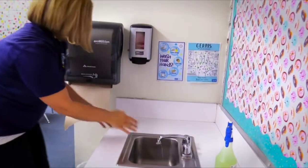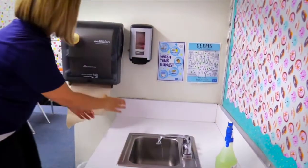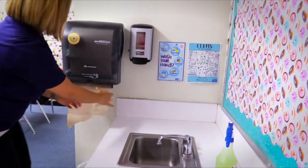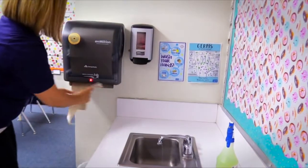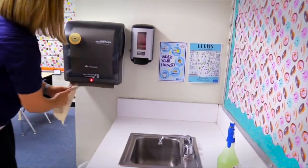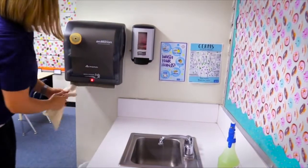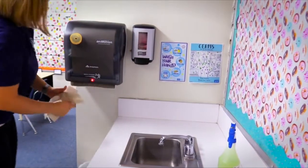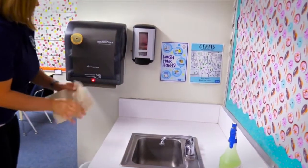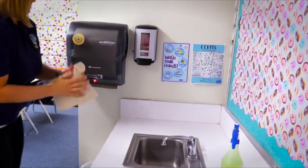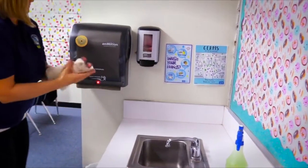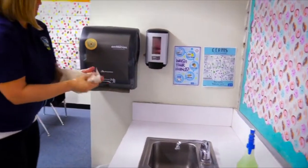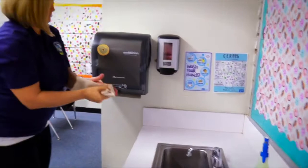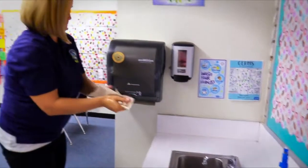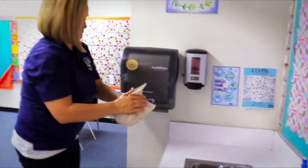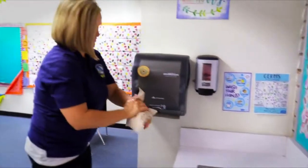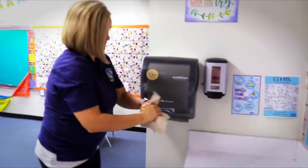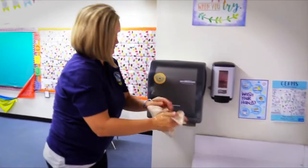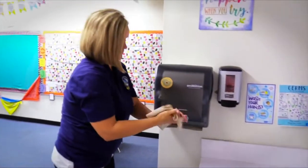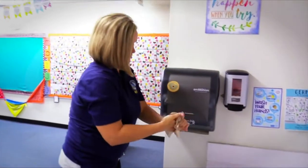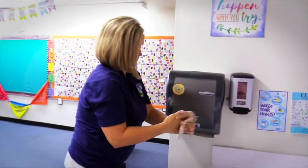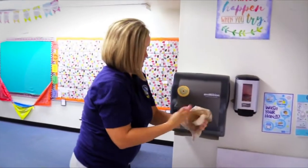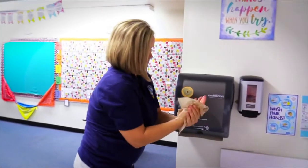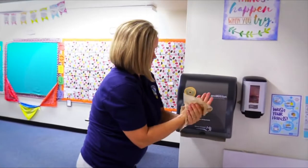She then turns and gets a paper towel. She dries her hands.